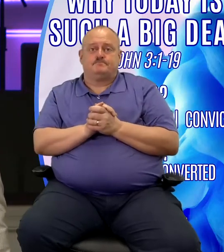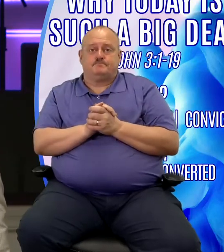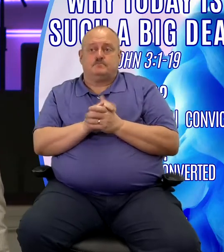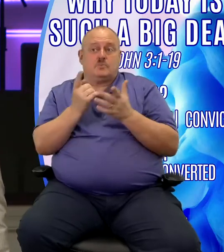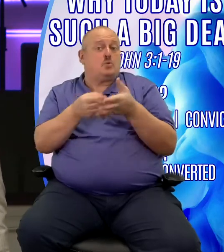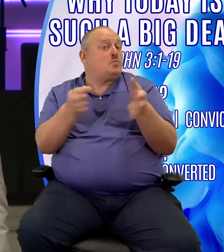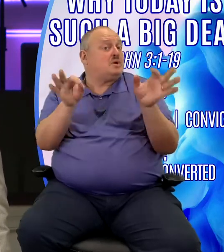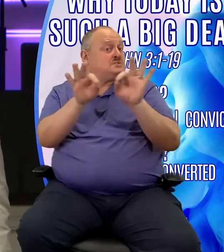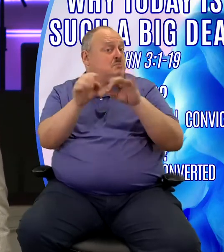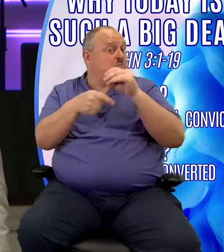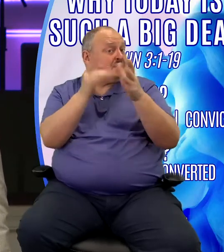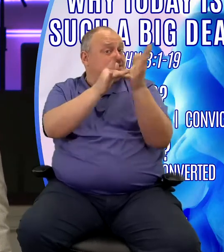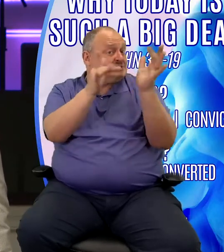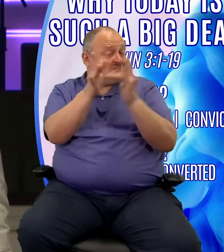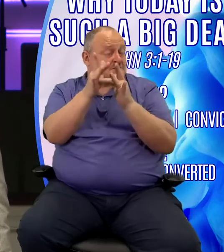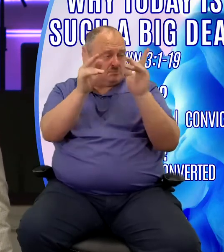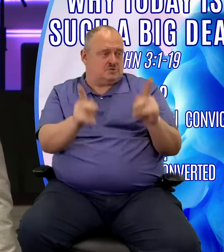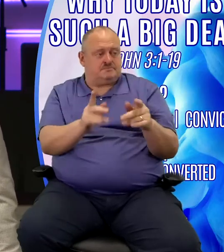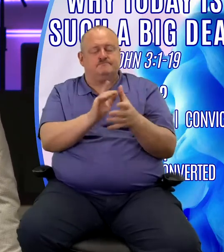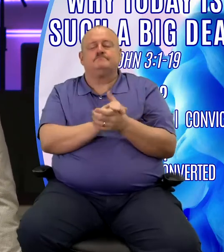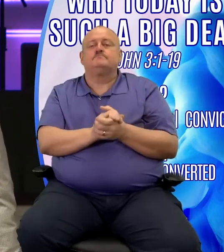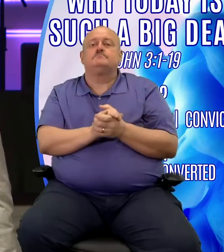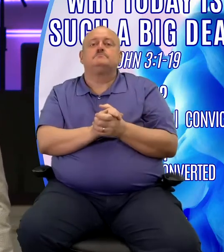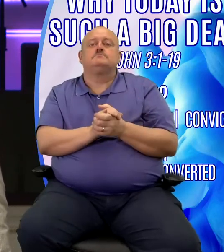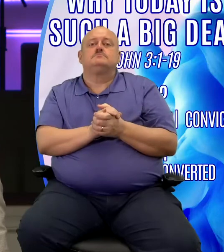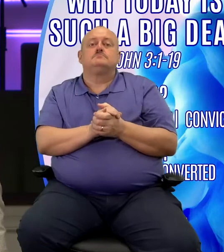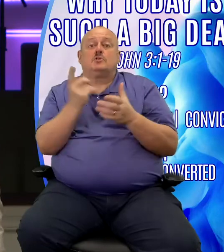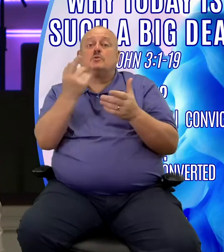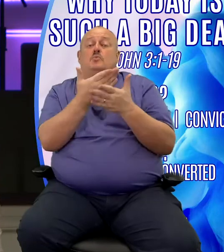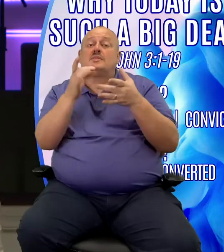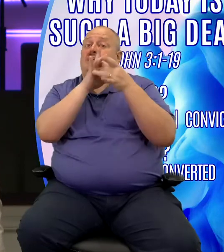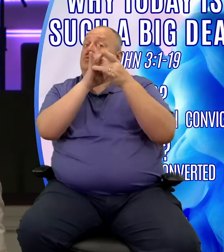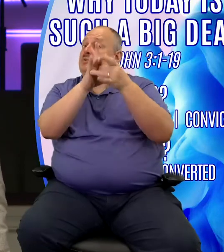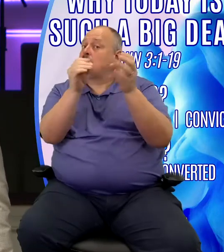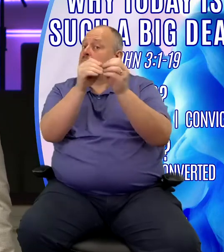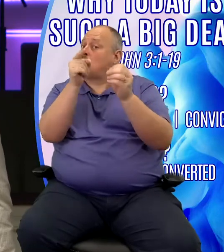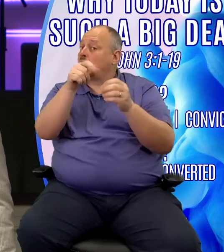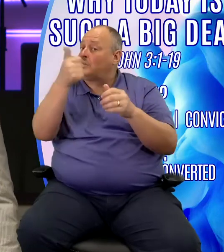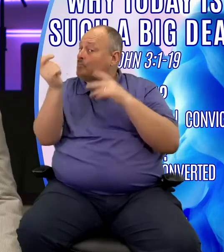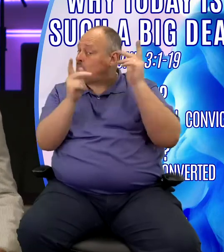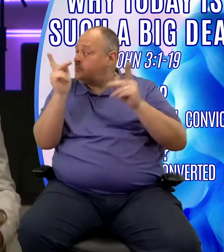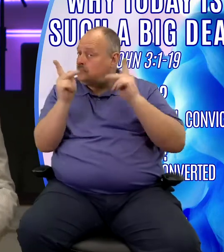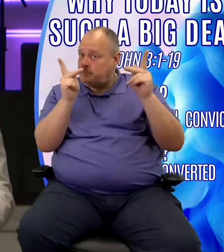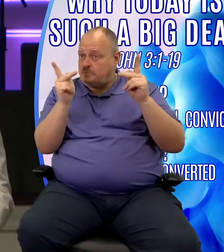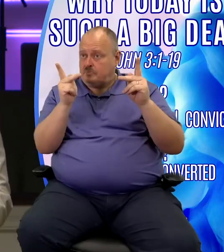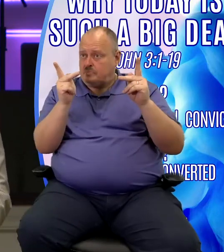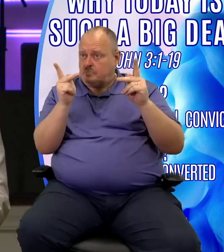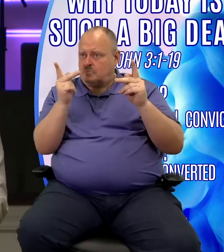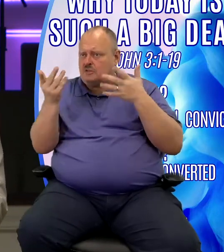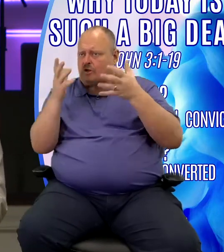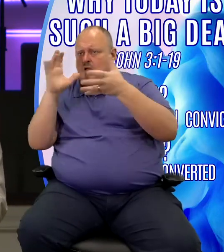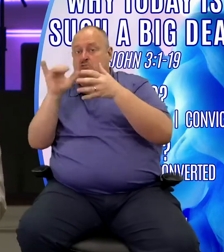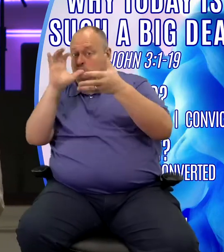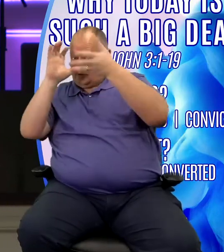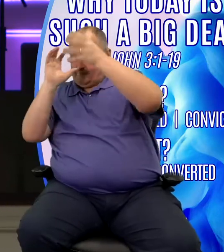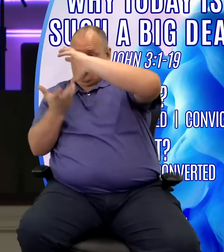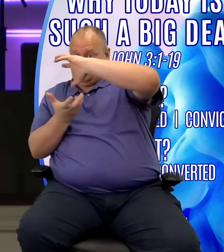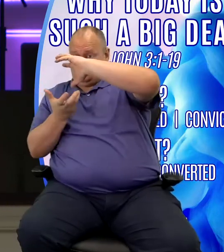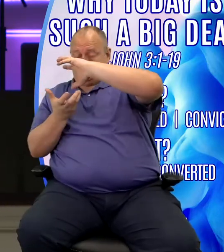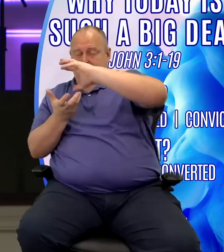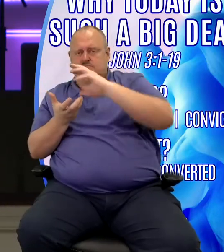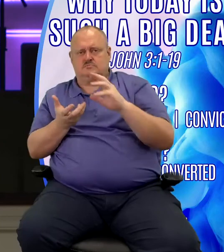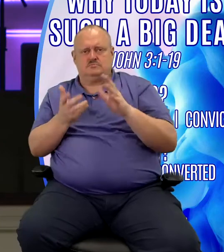about this Jesus guy? But the thing that may relate more to you and others is the fact that he was confused. He